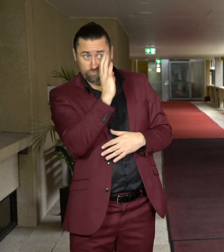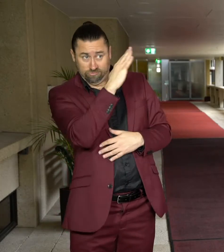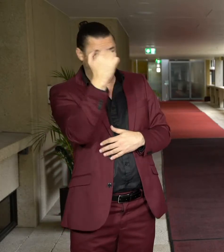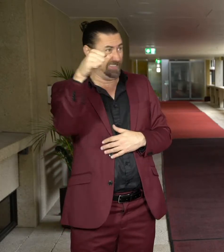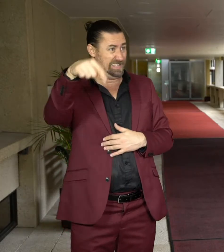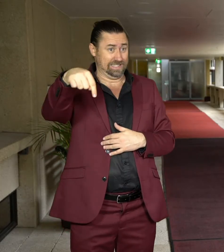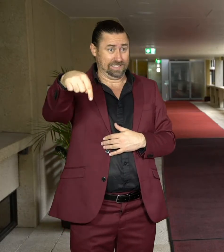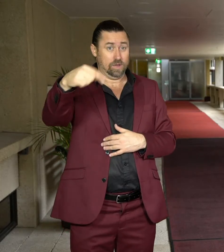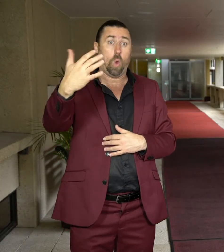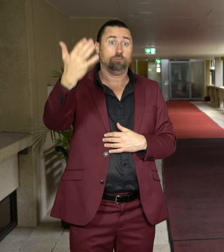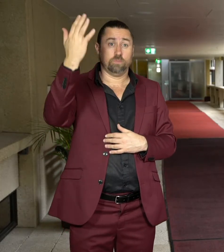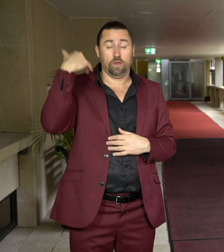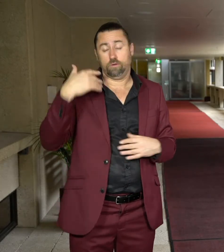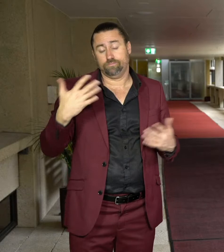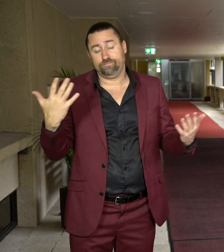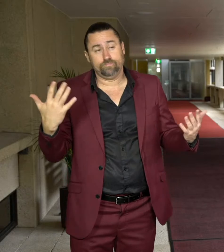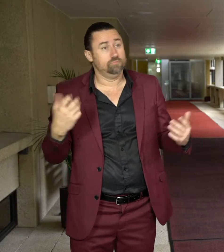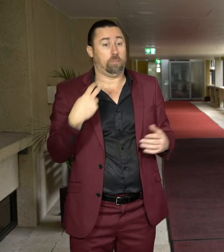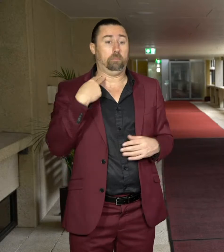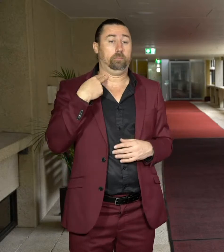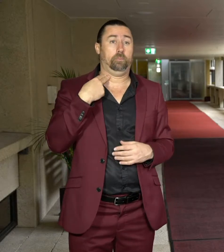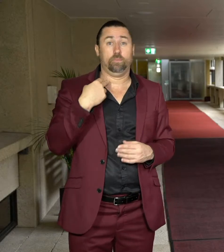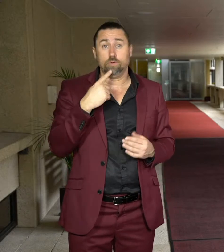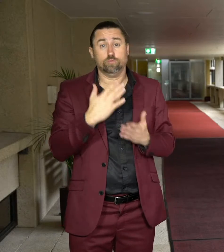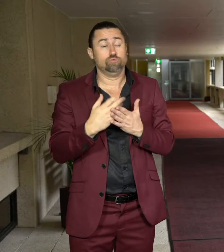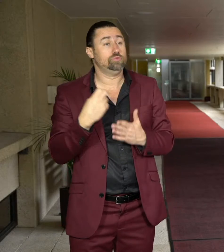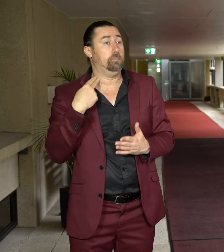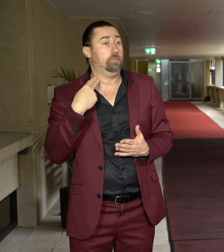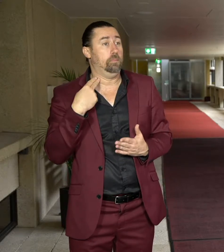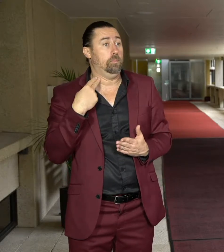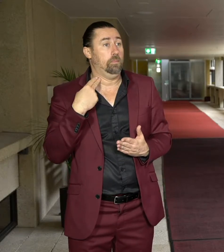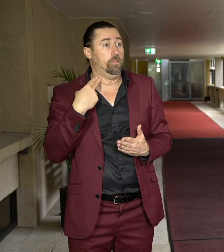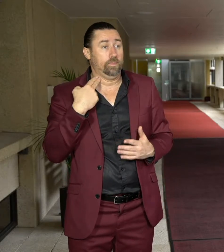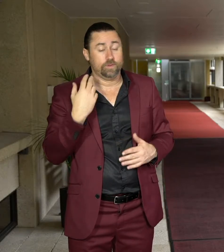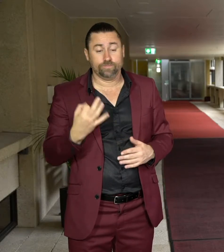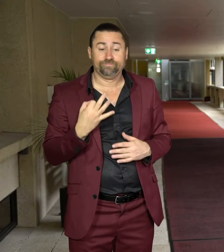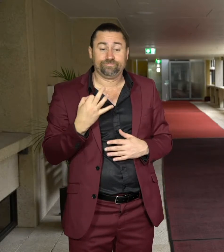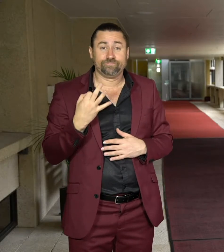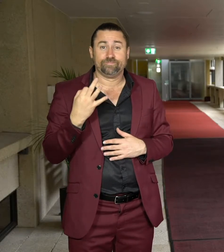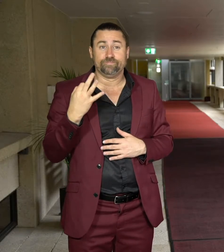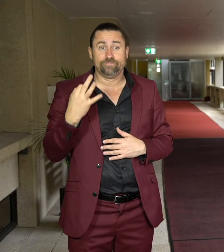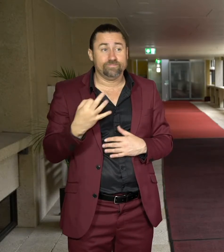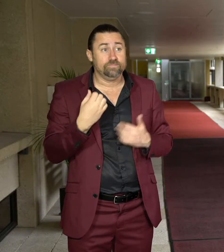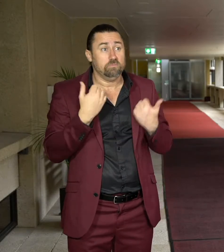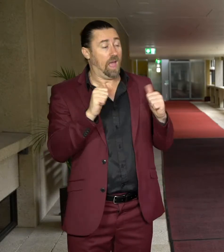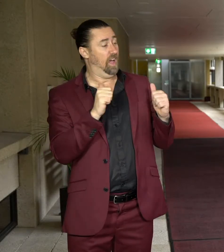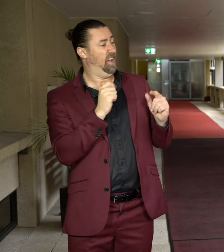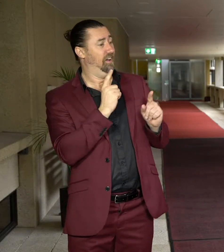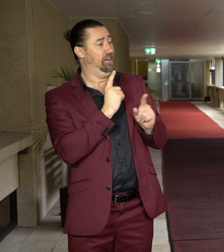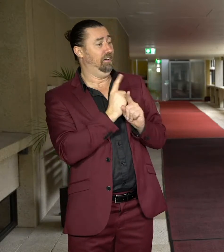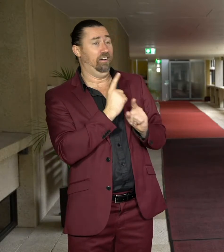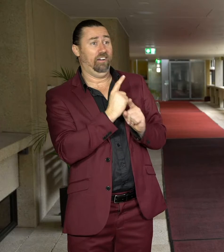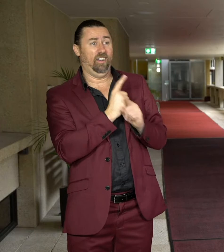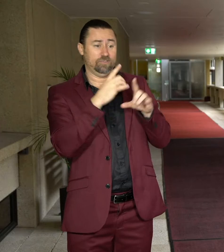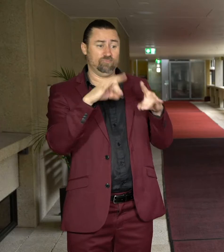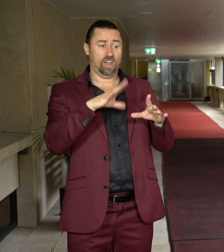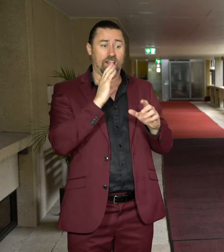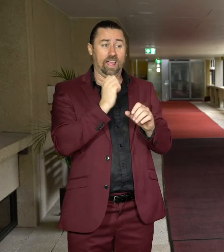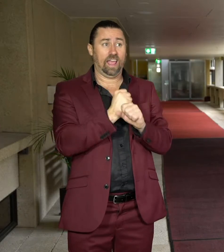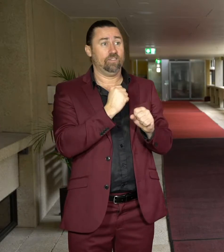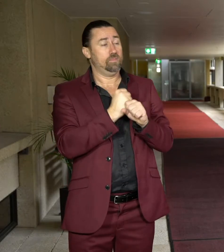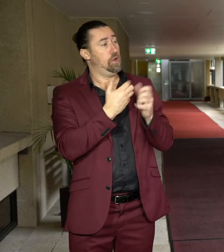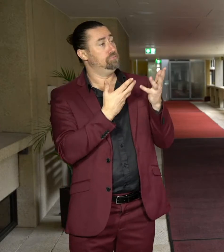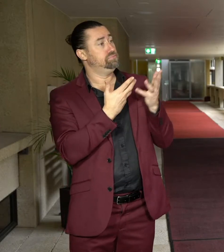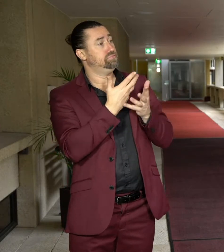I just think it's a shame that it's taken this long for us to get any real level of engagement. We've been